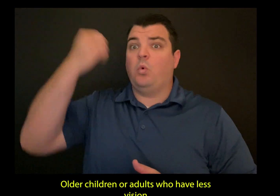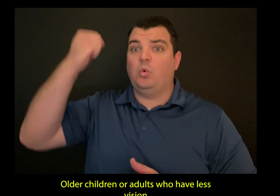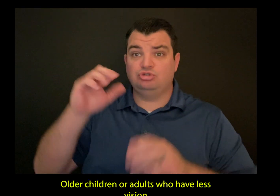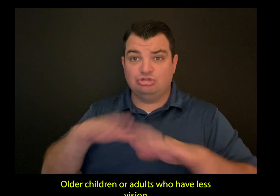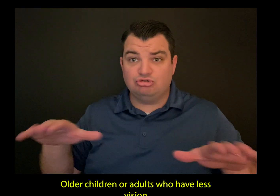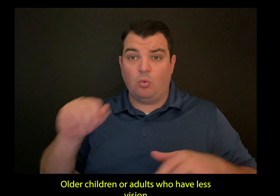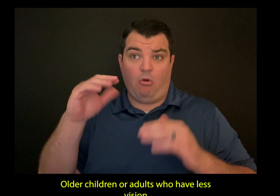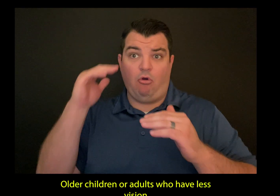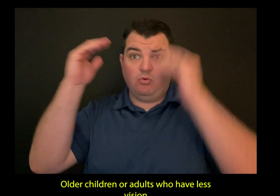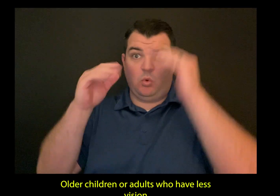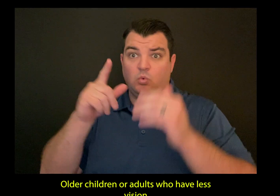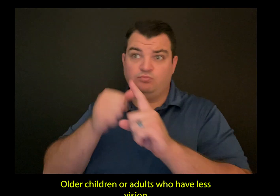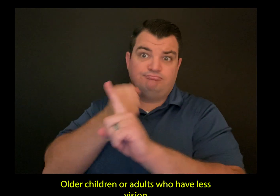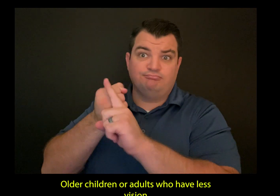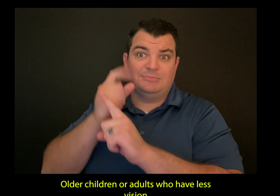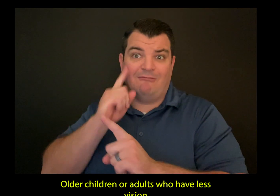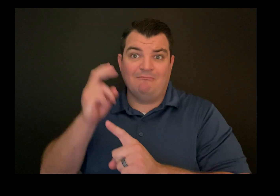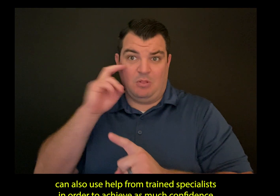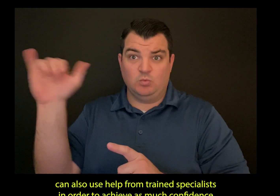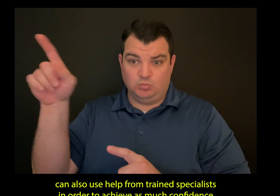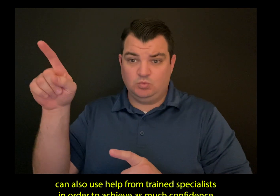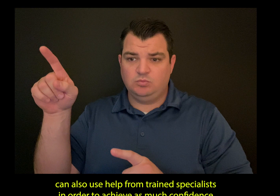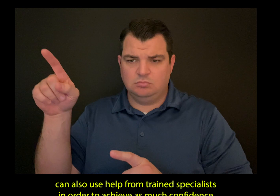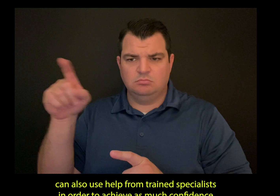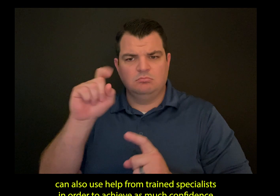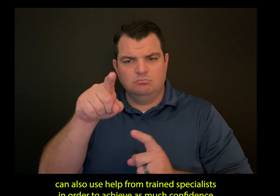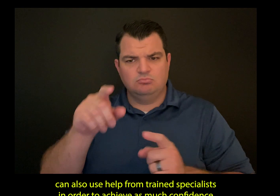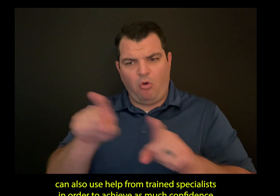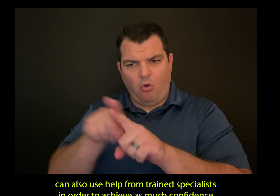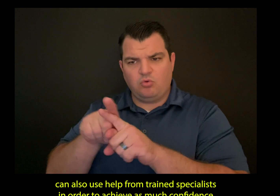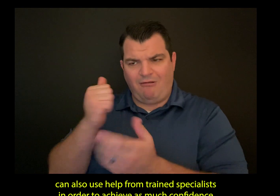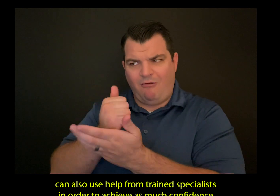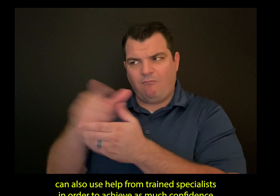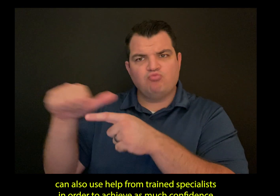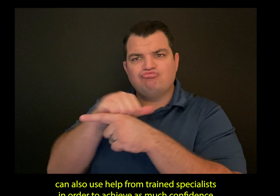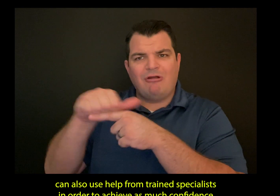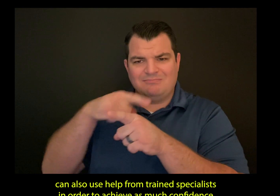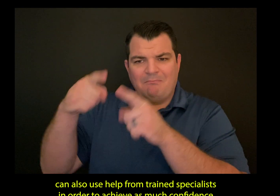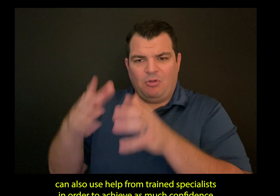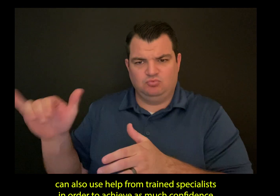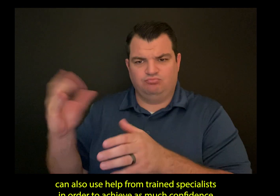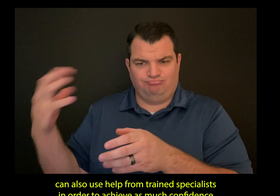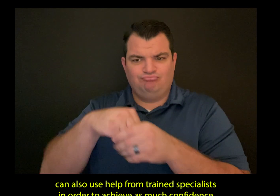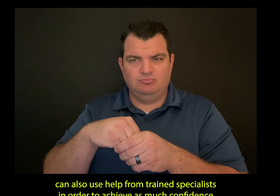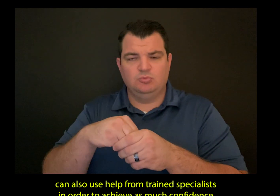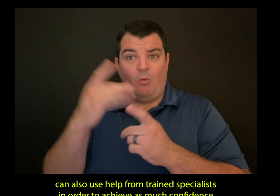Older children or adults who have lost vision can also use help from trained specialists in order to achieve as much confidence